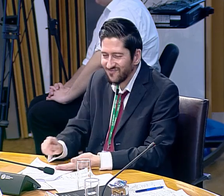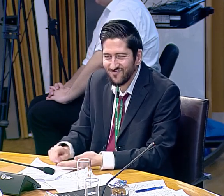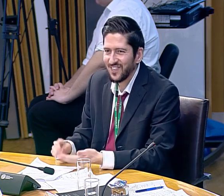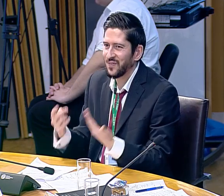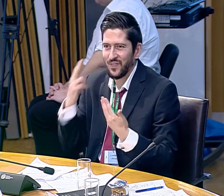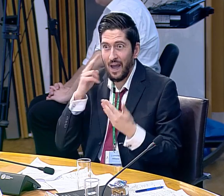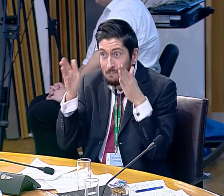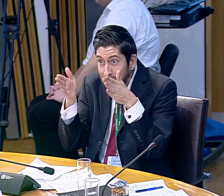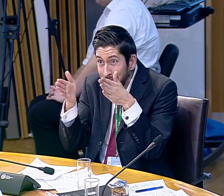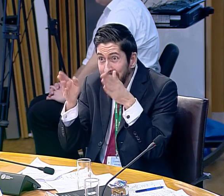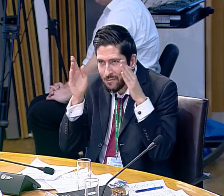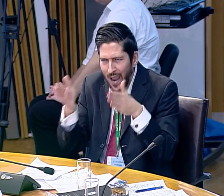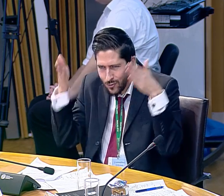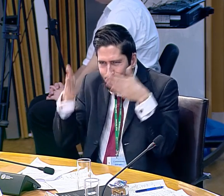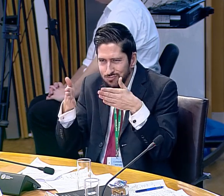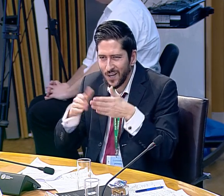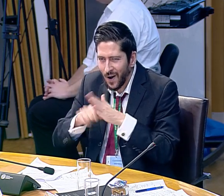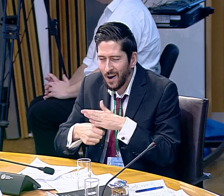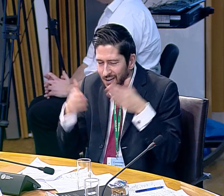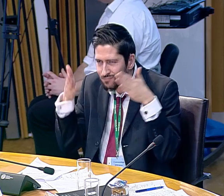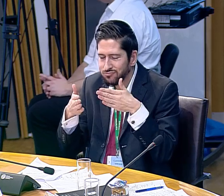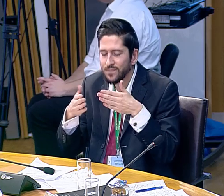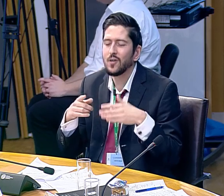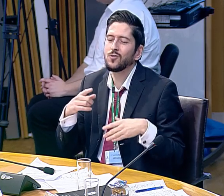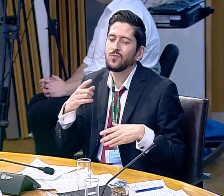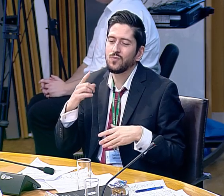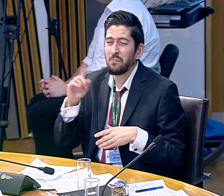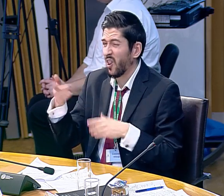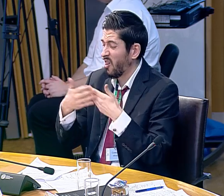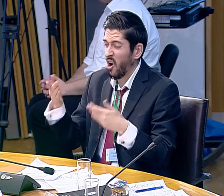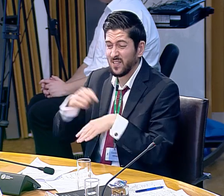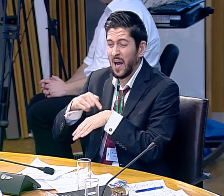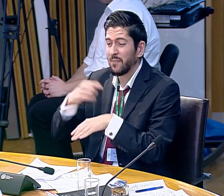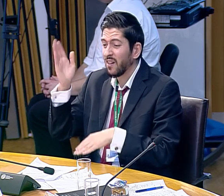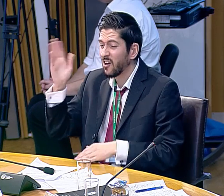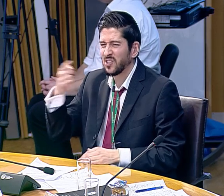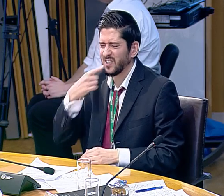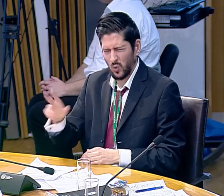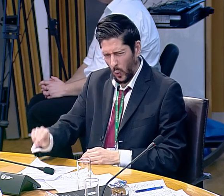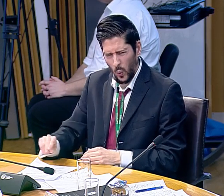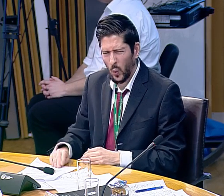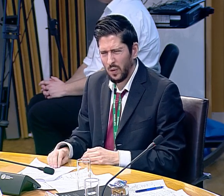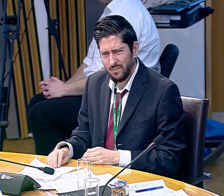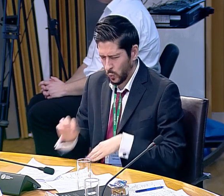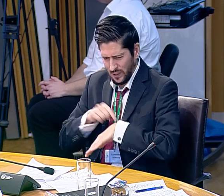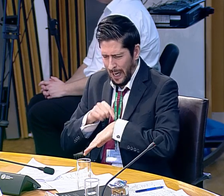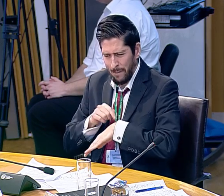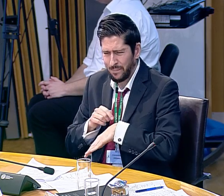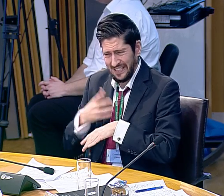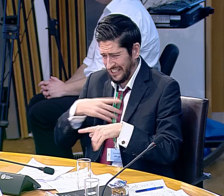on an interpreter. You can't write notes at the same time. You're really focused on the interpreter and the language. And lecturers